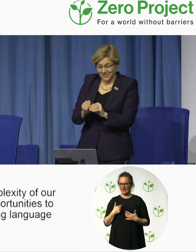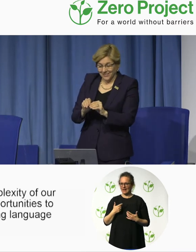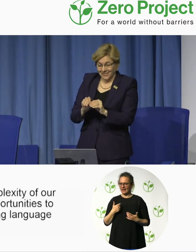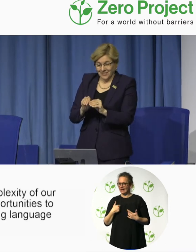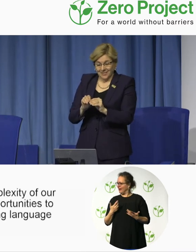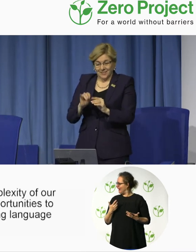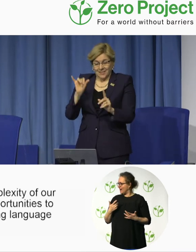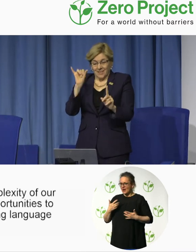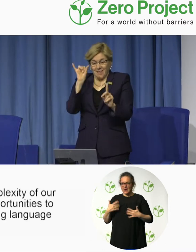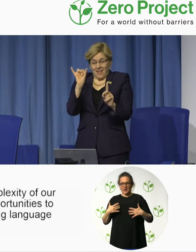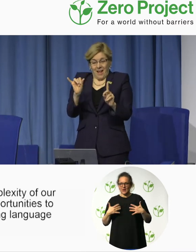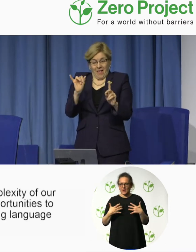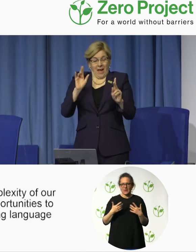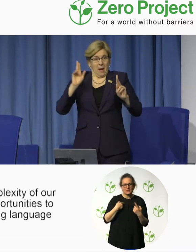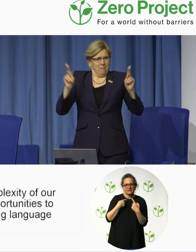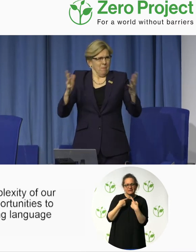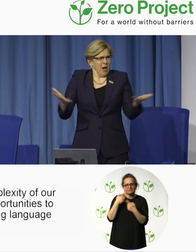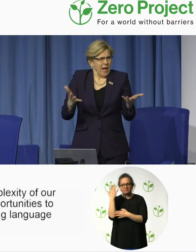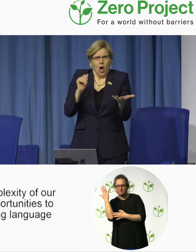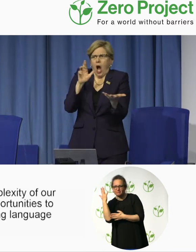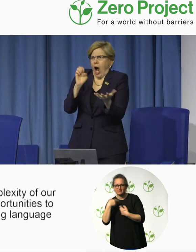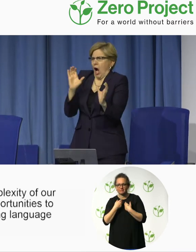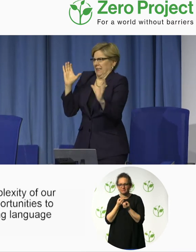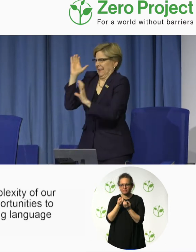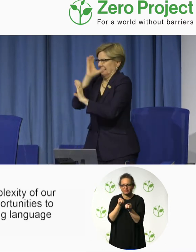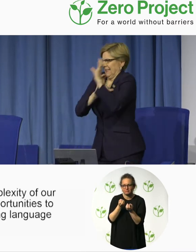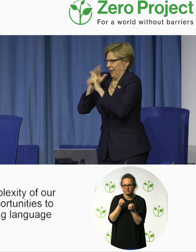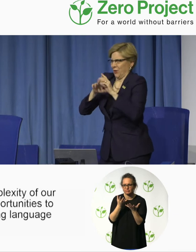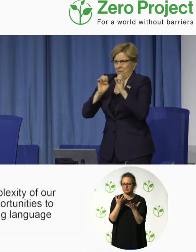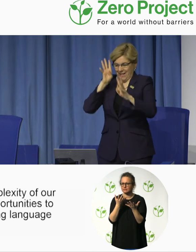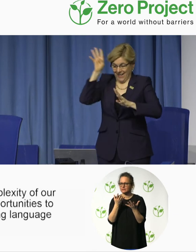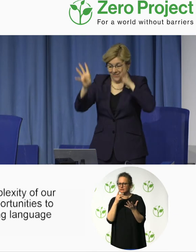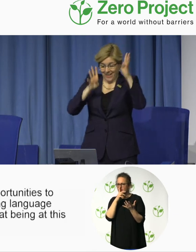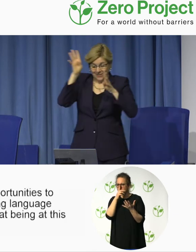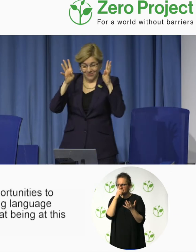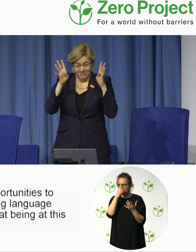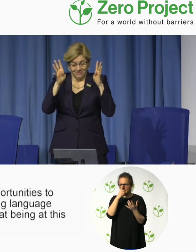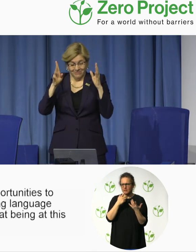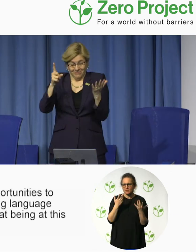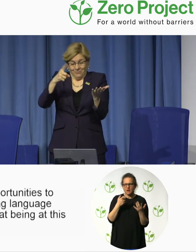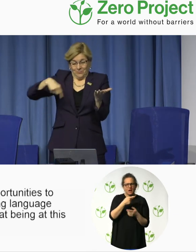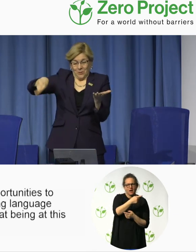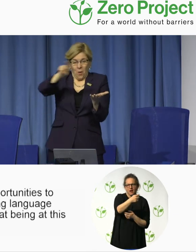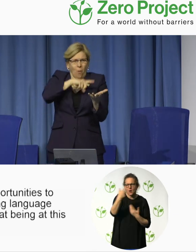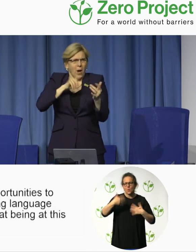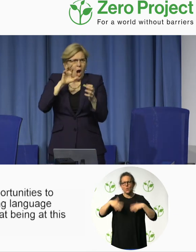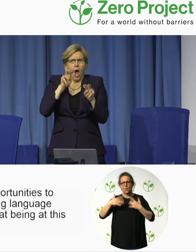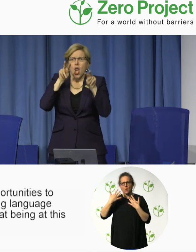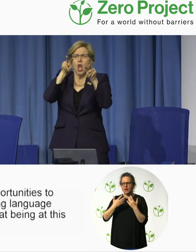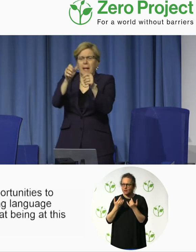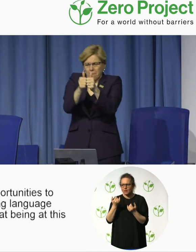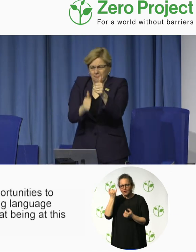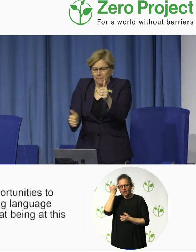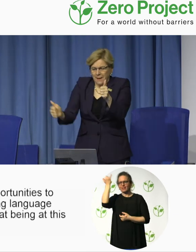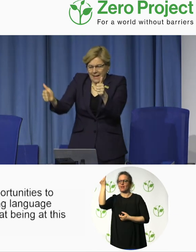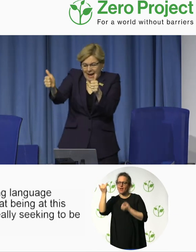So what I have been thrilled to see is that being at this conference, seeing that the people who are here, they are really seeking to be innovative and